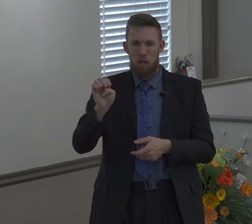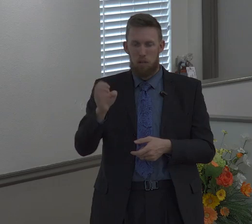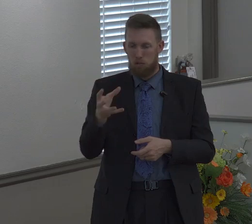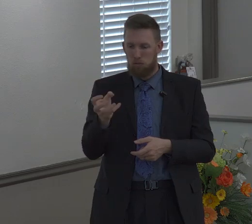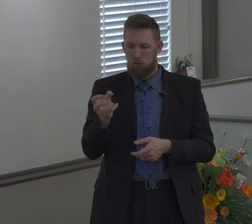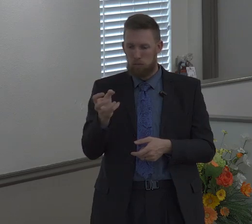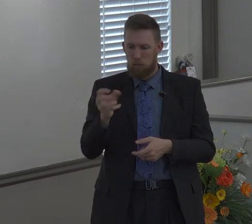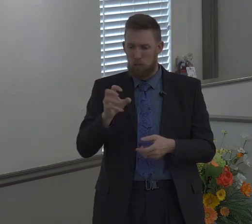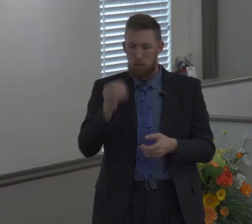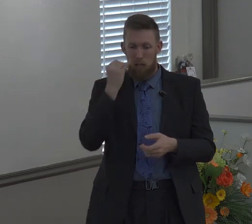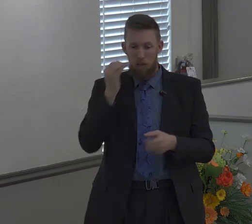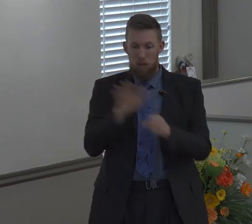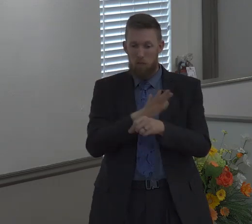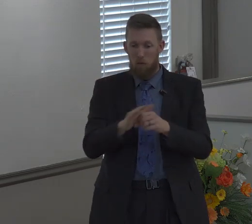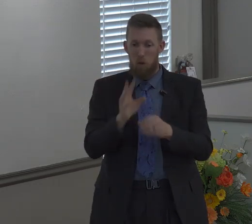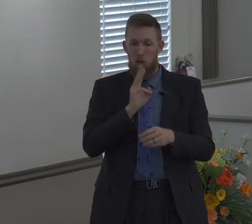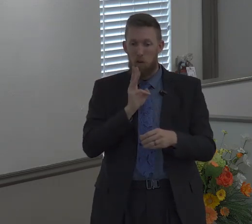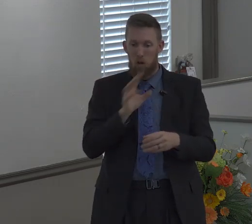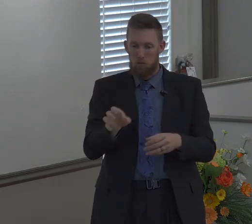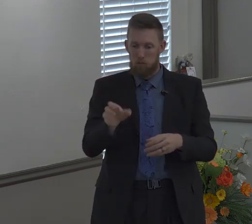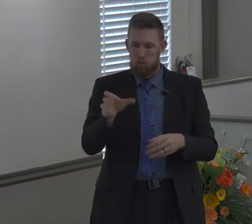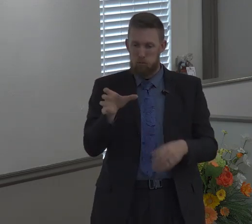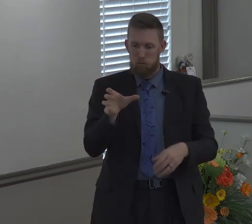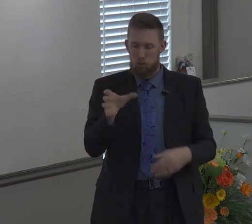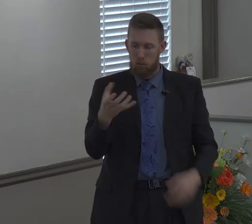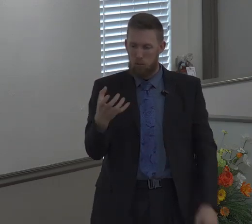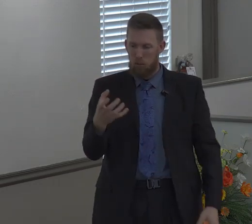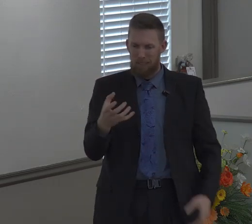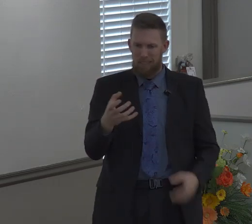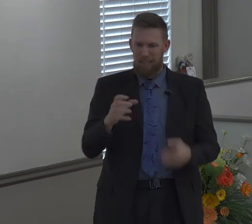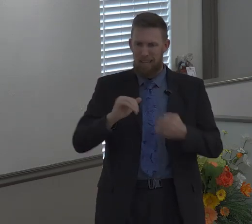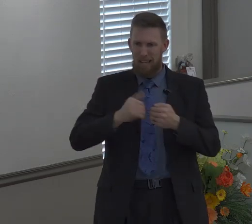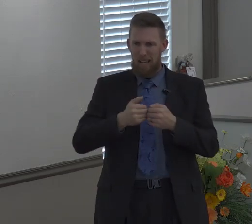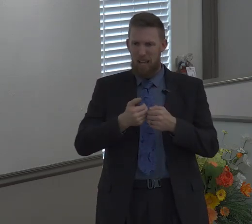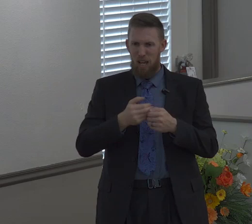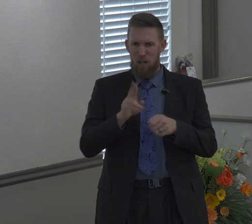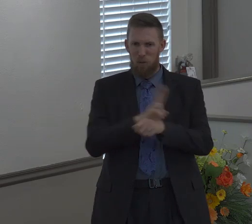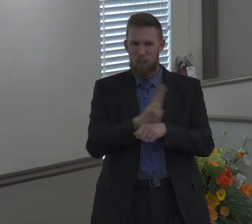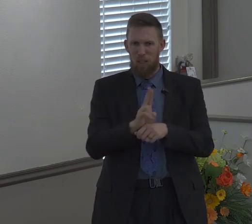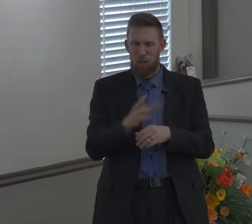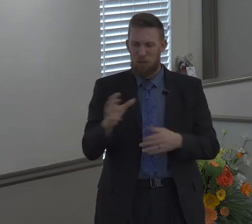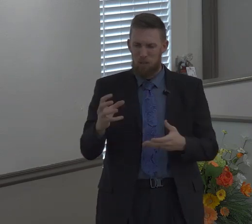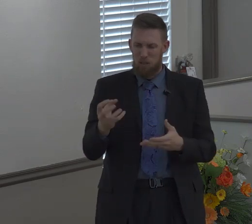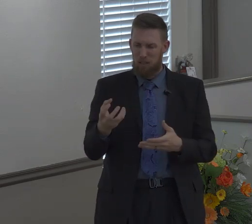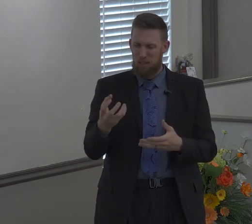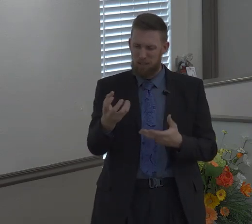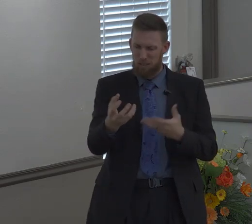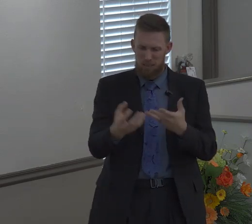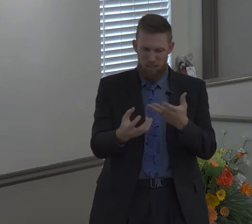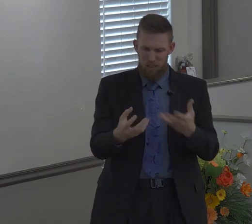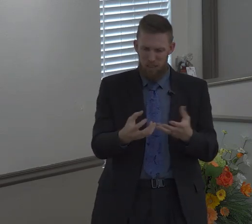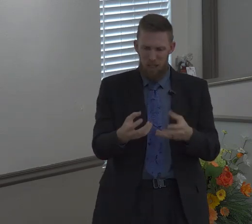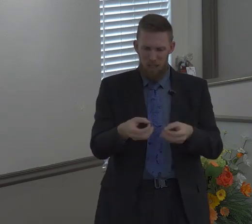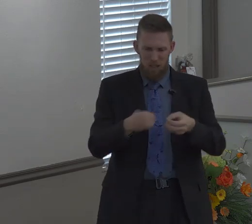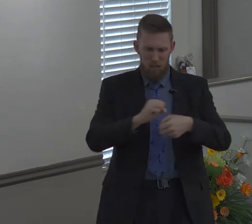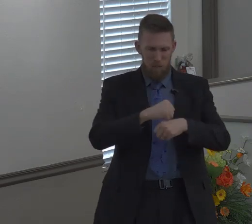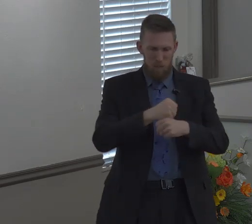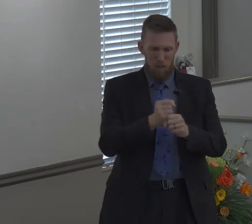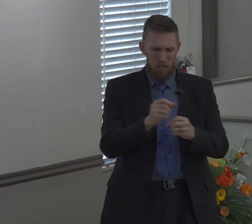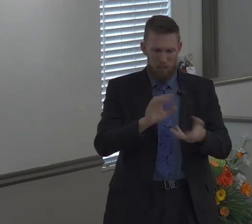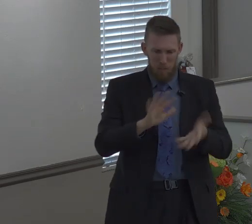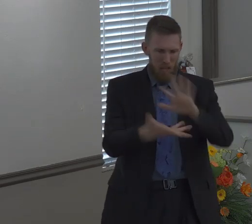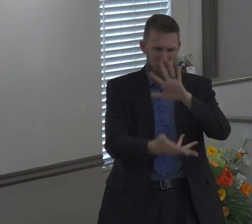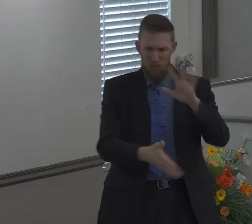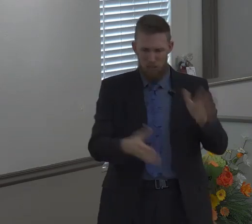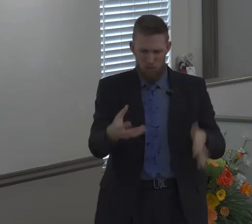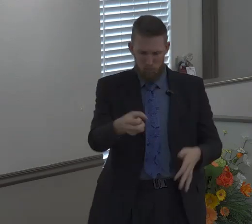Nope. No, I mean, you slosh it around, make a big mess. But once the sponge is full, it's worthless. A